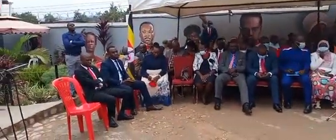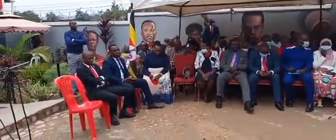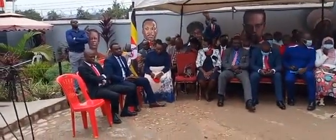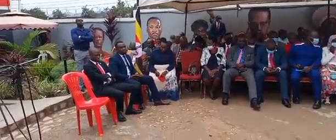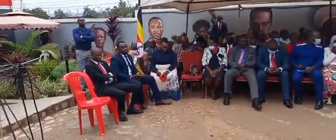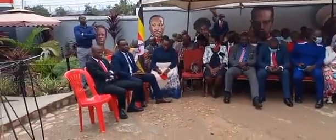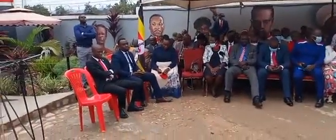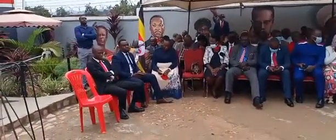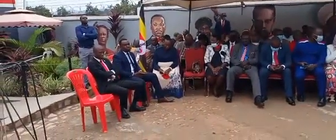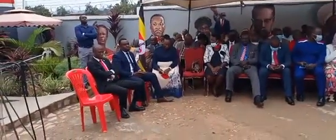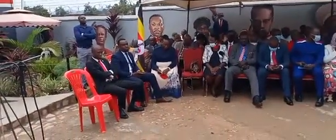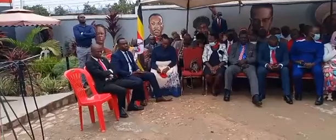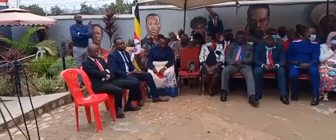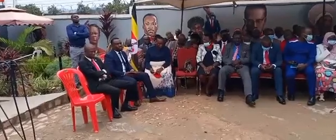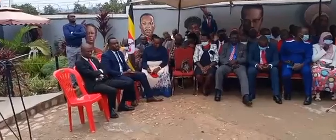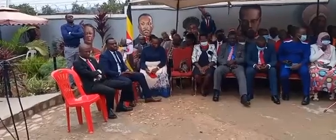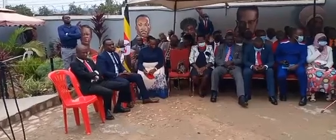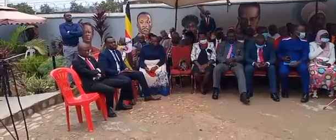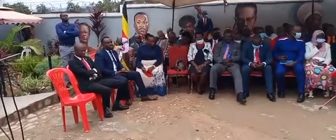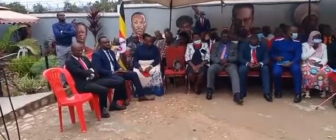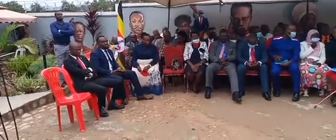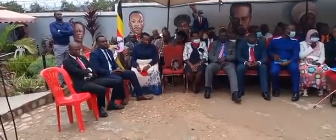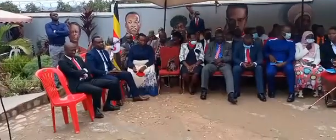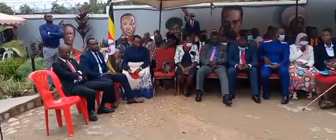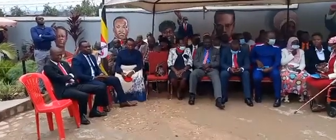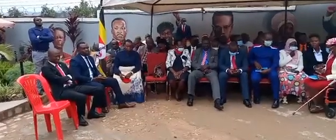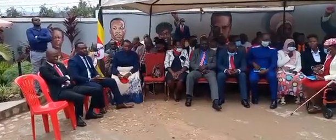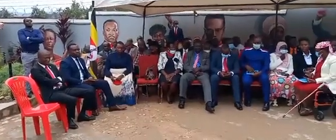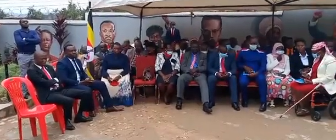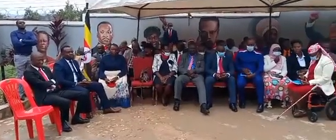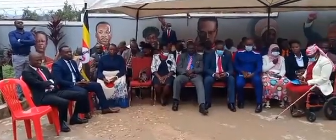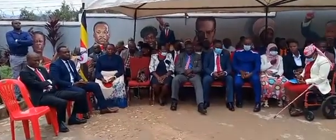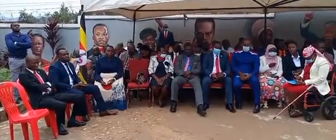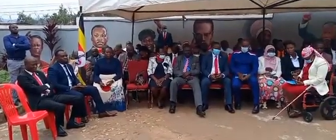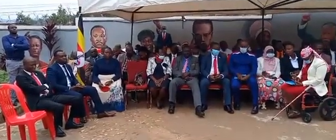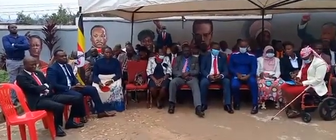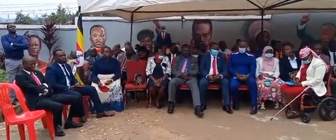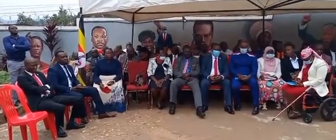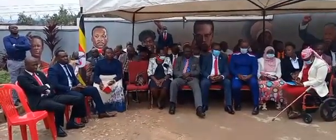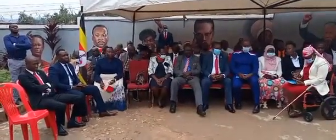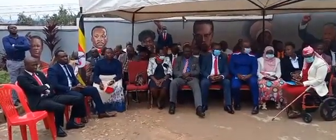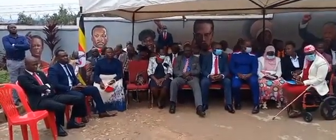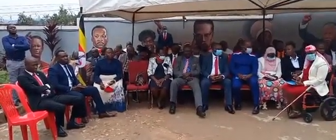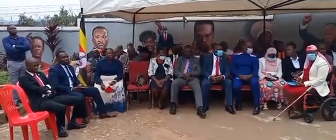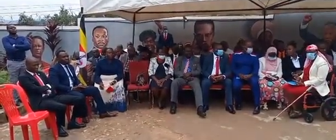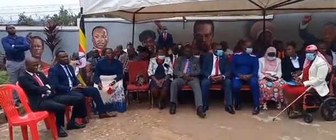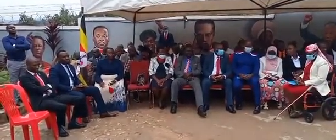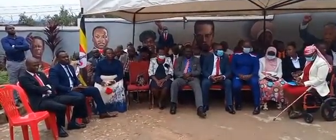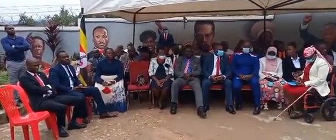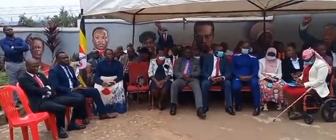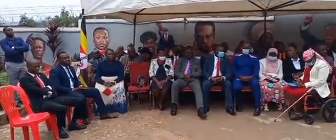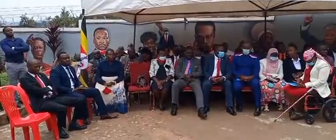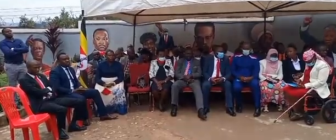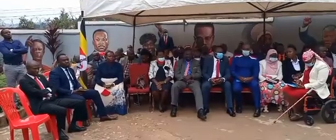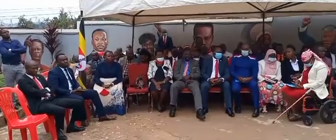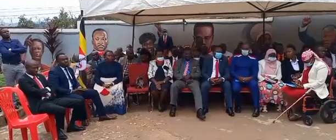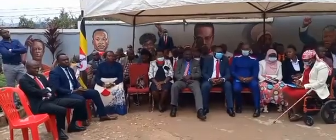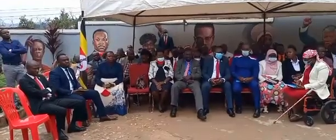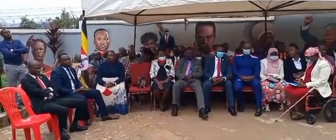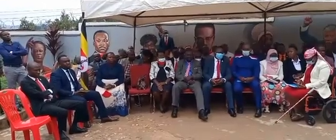over their agents to some candidates, and some of them were selected in one of